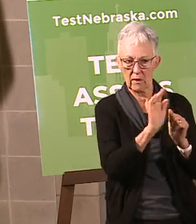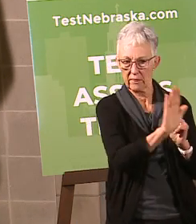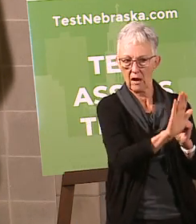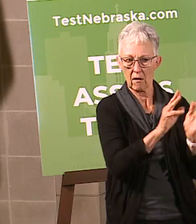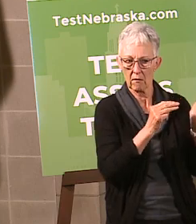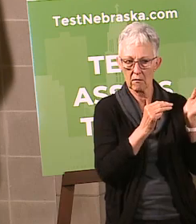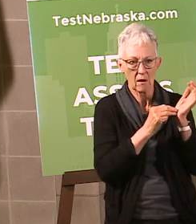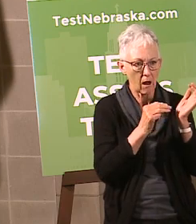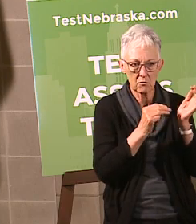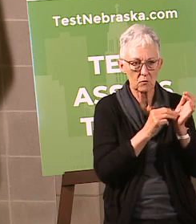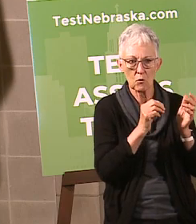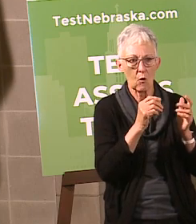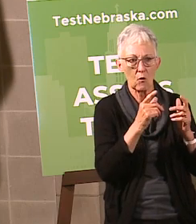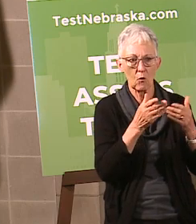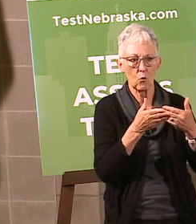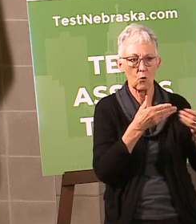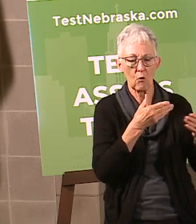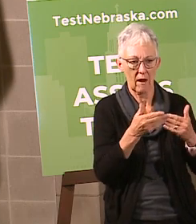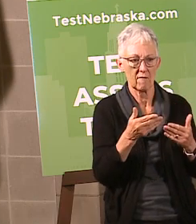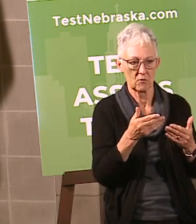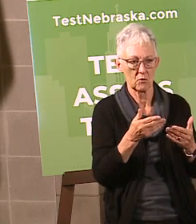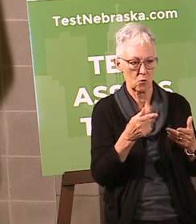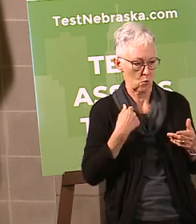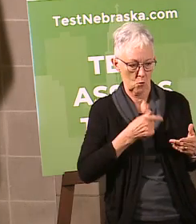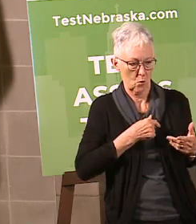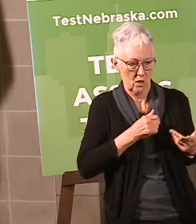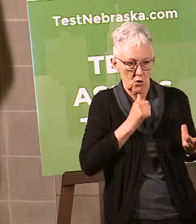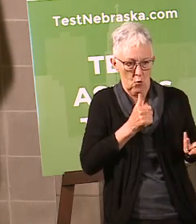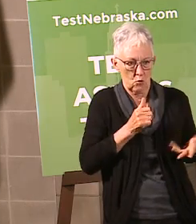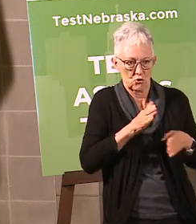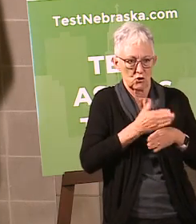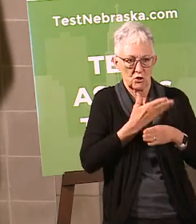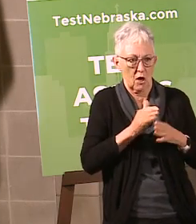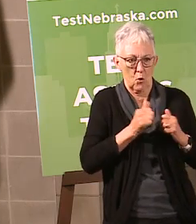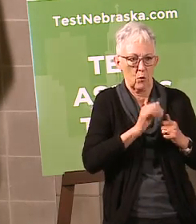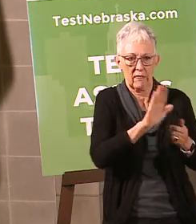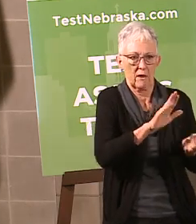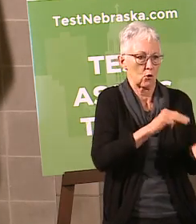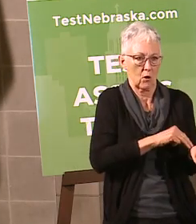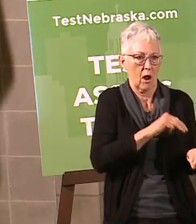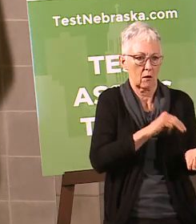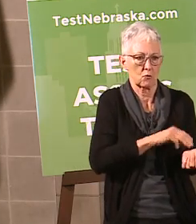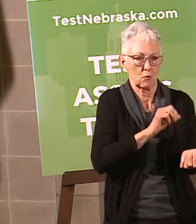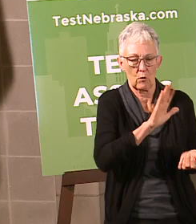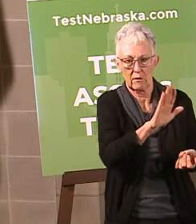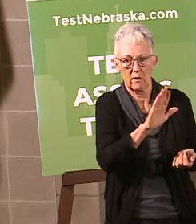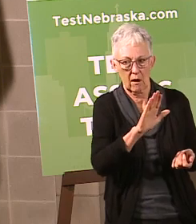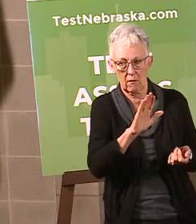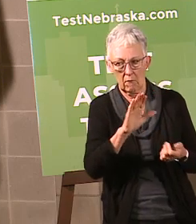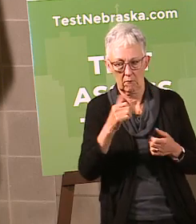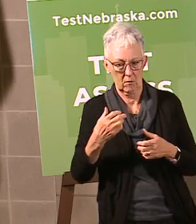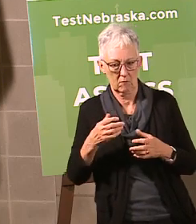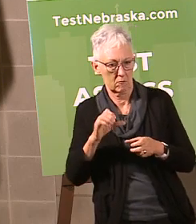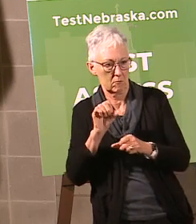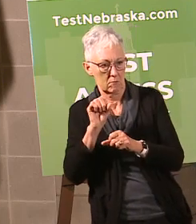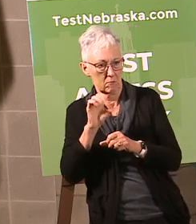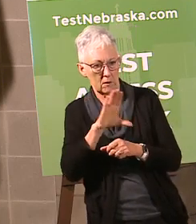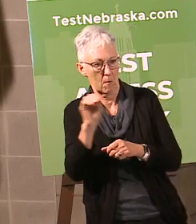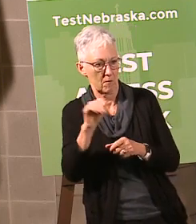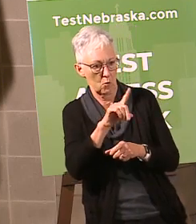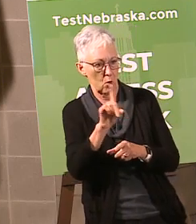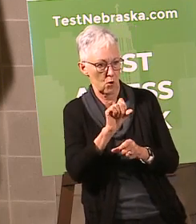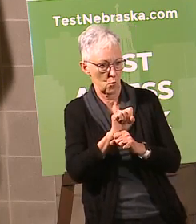That's why we don't collect that provider information, because we have no intent of sharing with the provider. We have the intent of sharing with our public health lab and with the person who tests